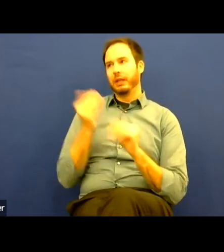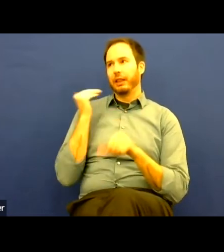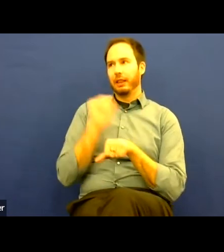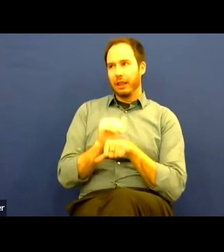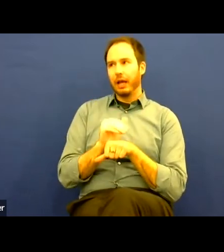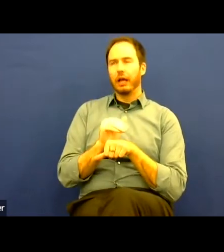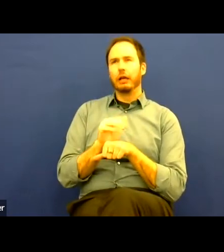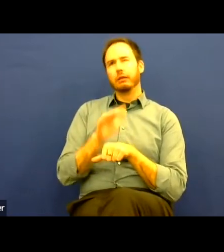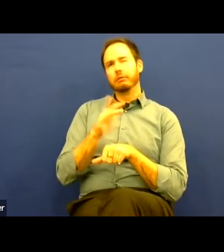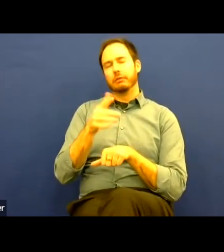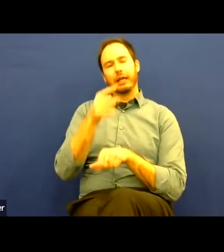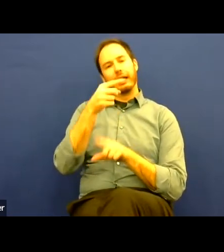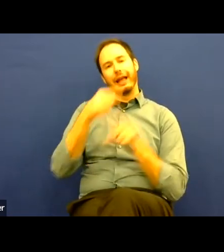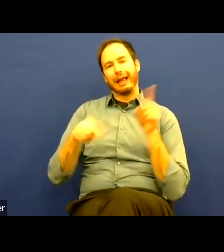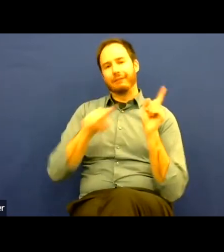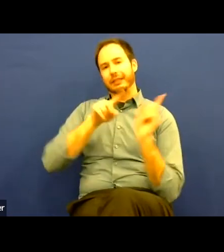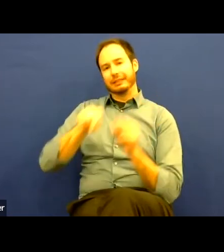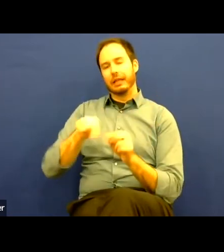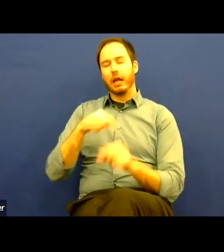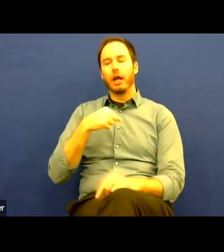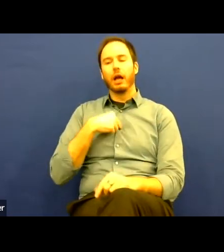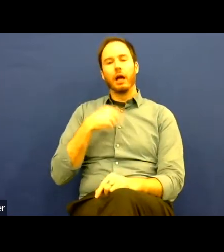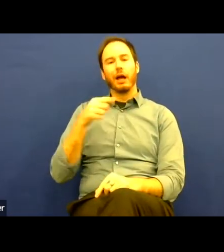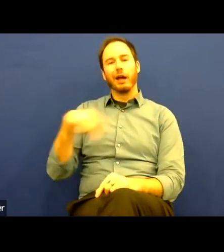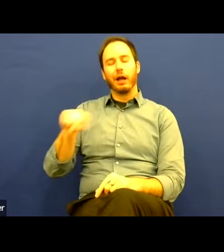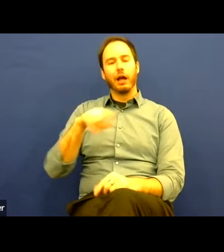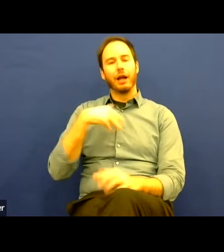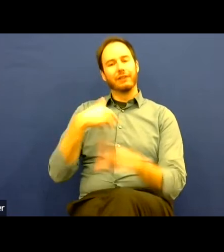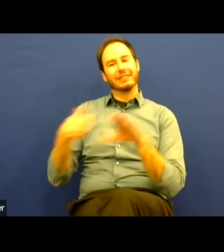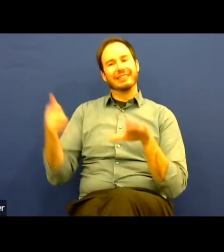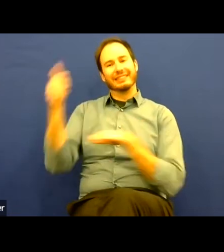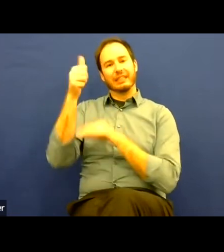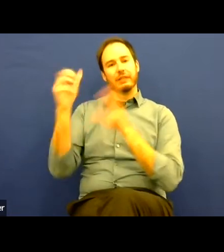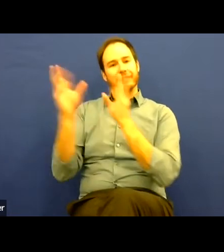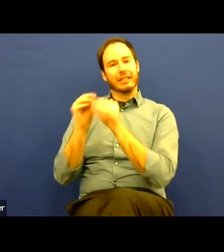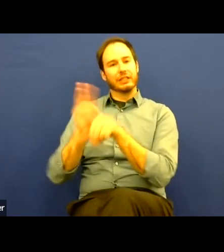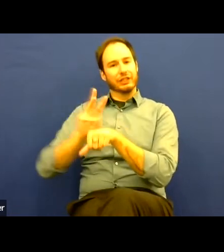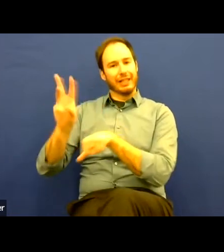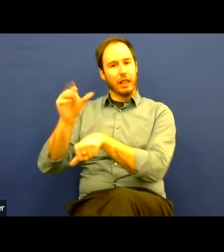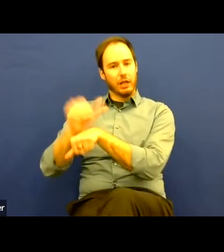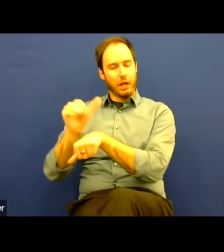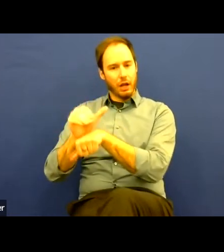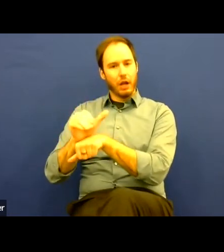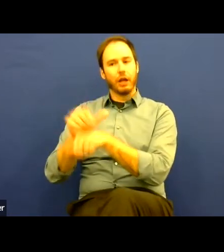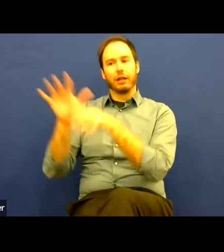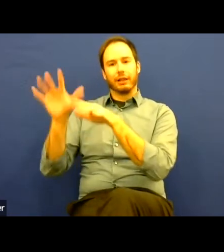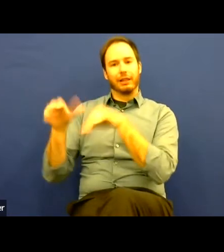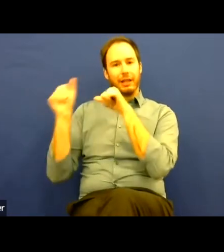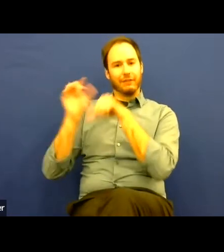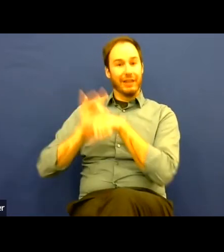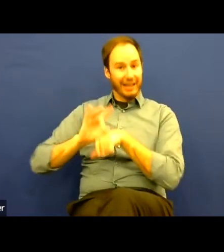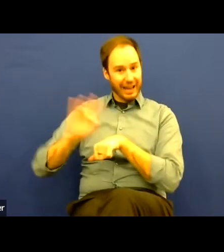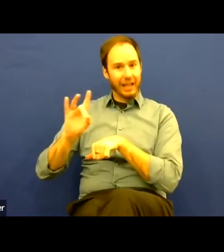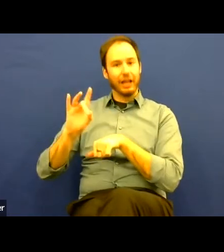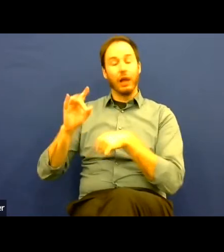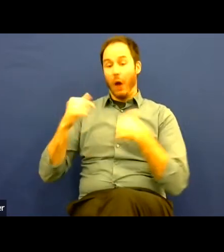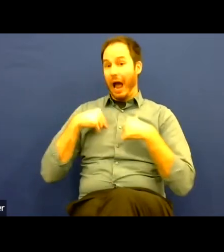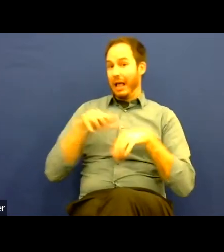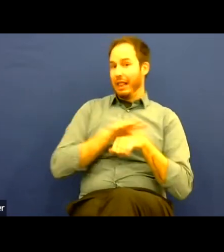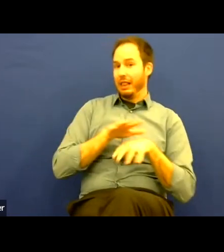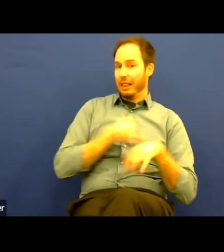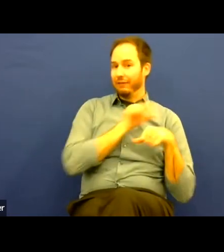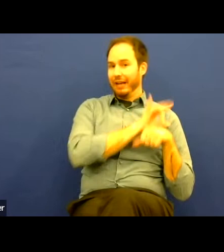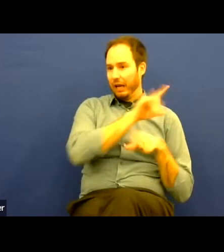sort of attended. They went into an executive session at 6 o'clock at night and I left at 8 o'clock at night. They were still in it.